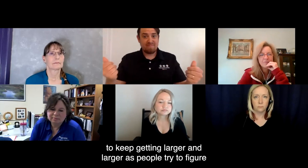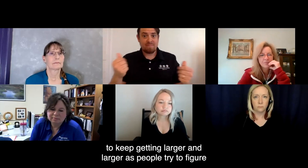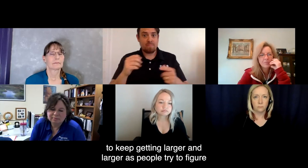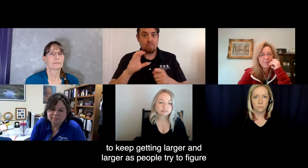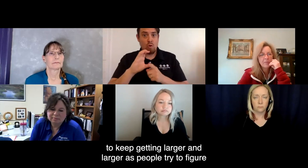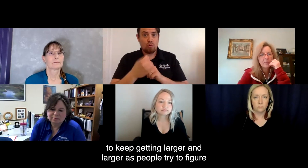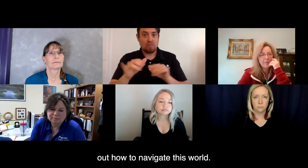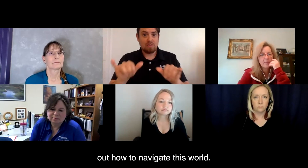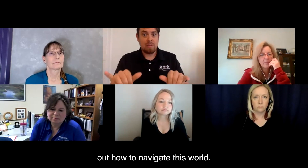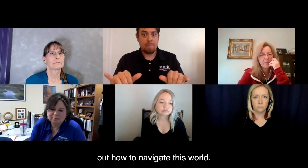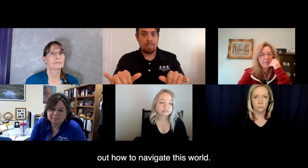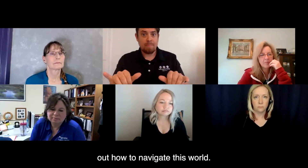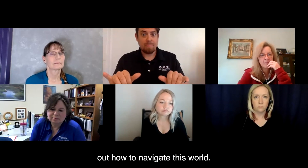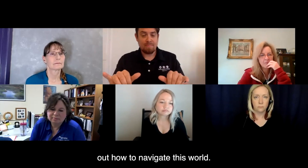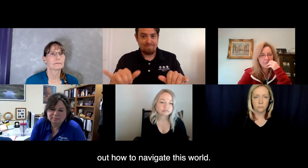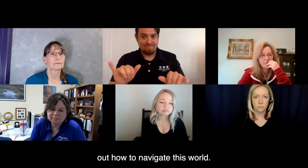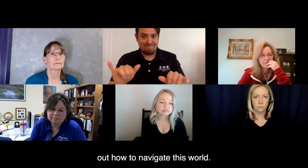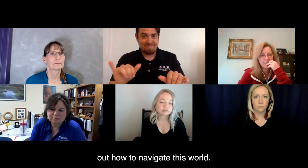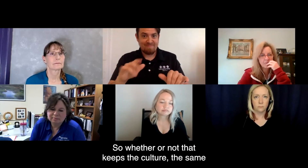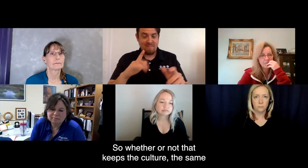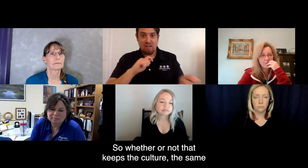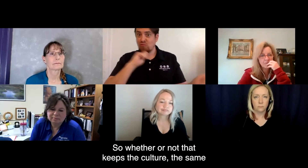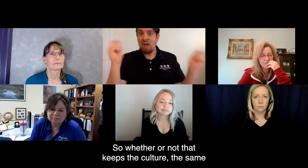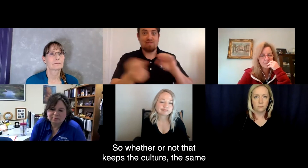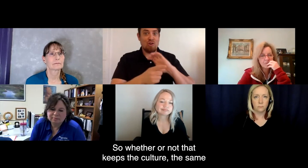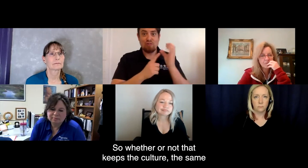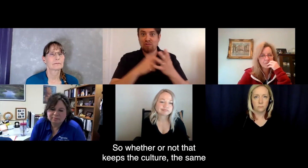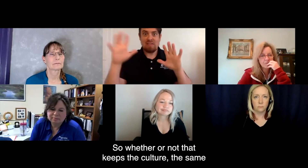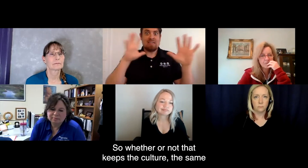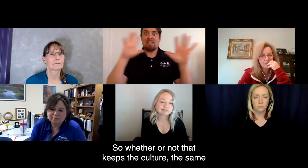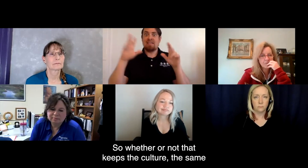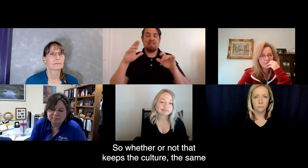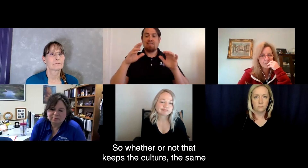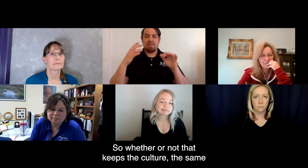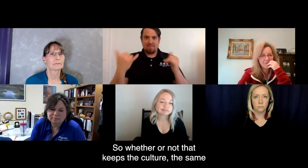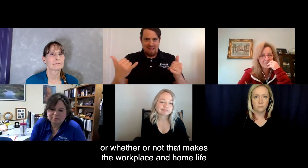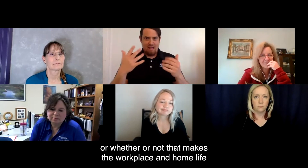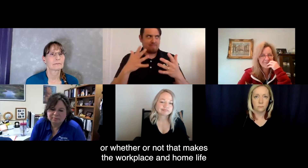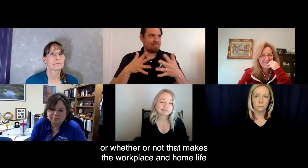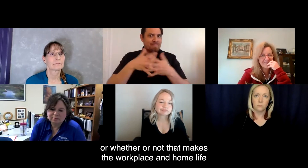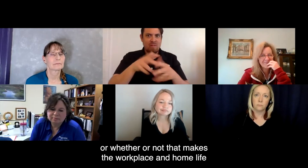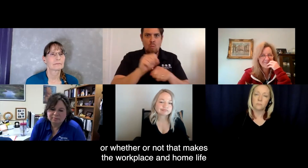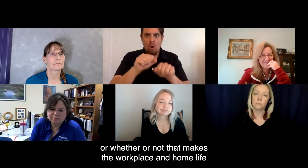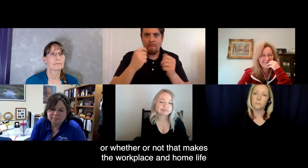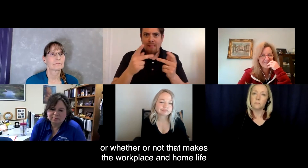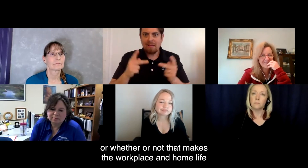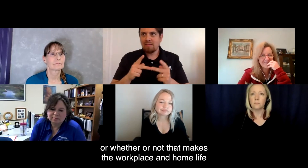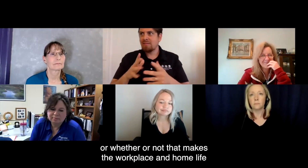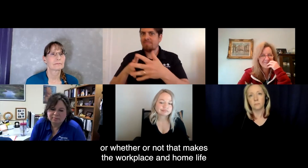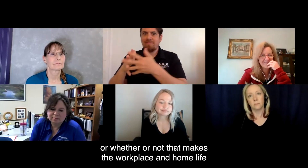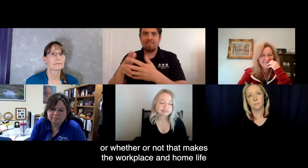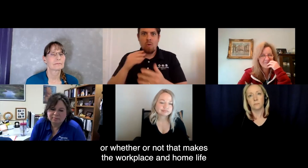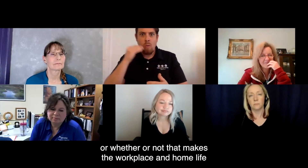people try to figure out how to navigate this world. So whether or not that keeps the culture the same, or whether or not